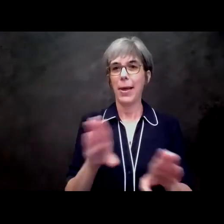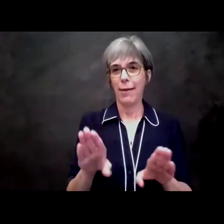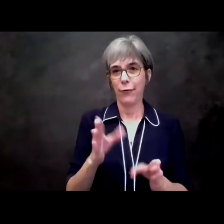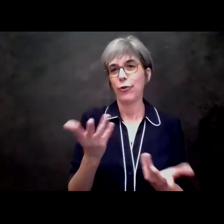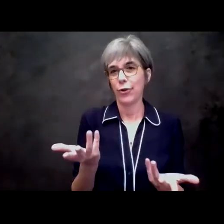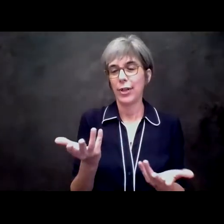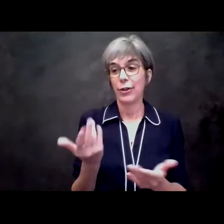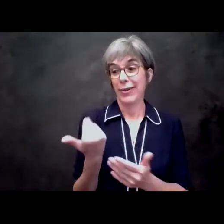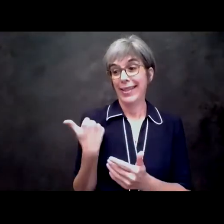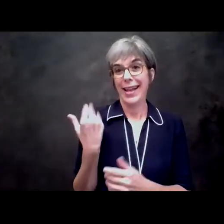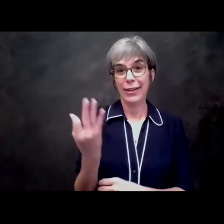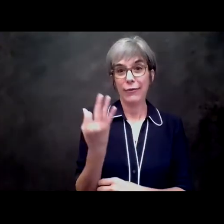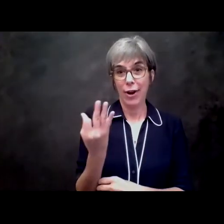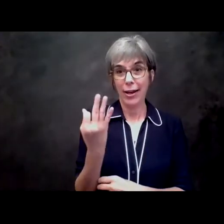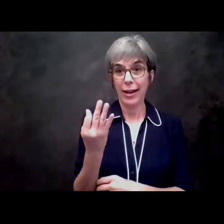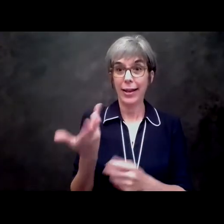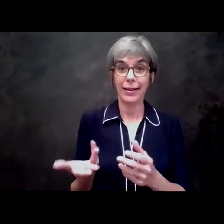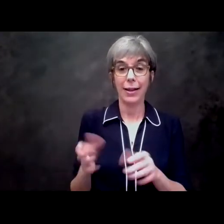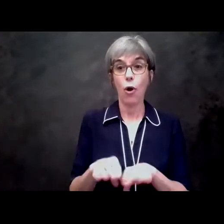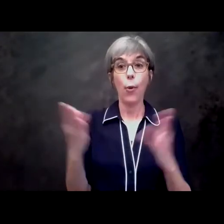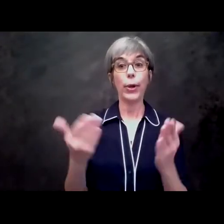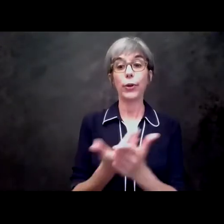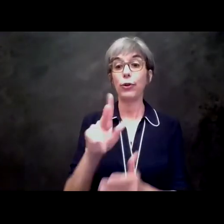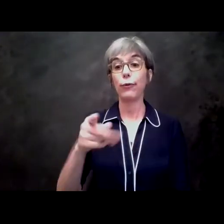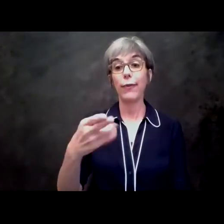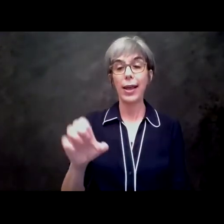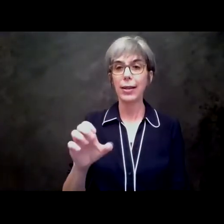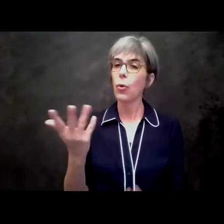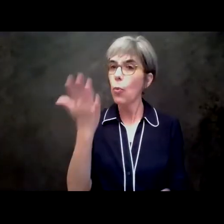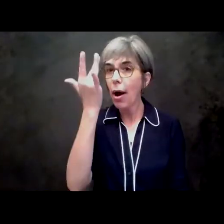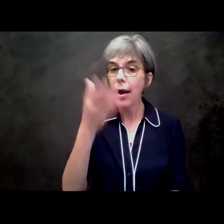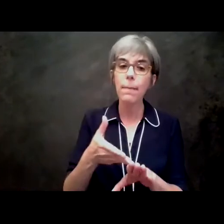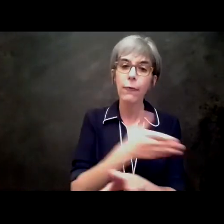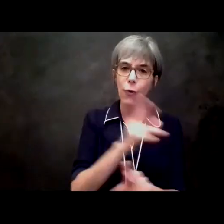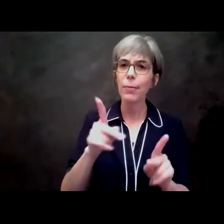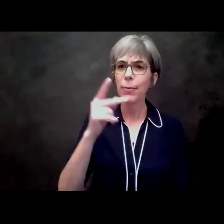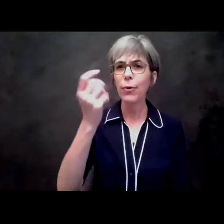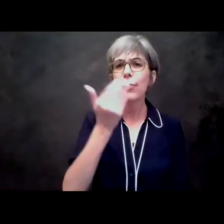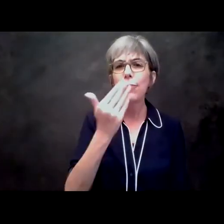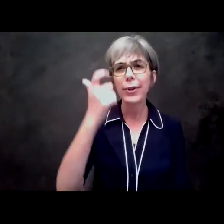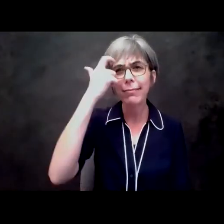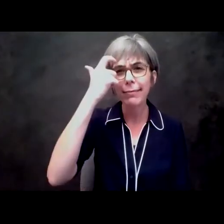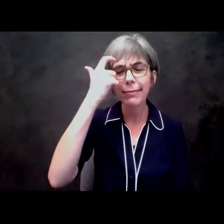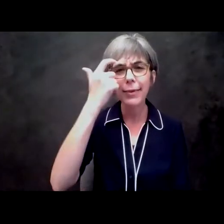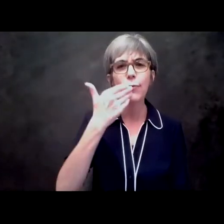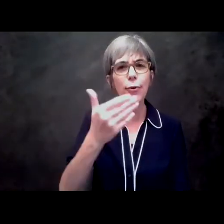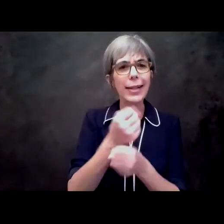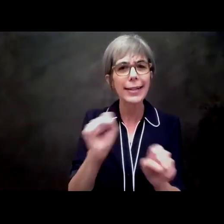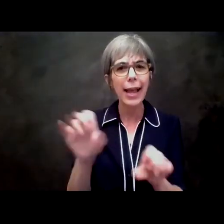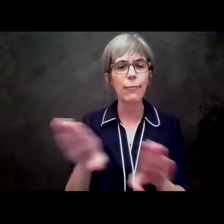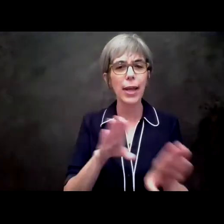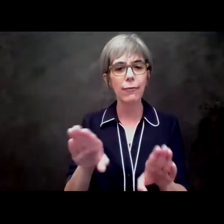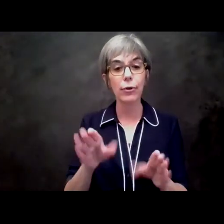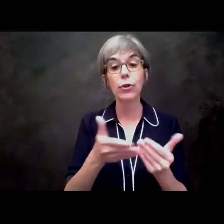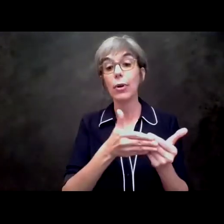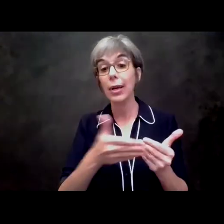we want to use that same smart behavior to stay safe and minimize transmission even as we